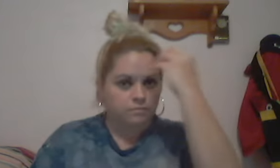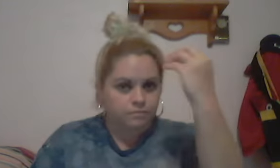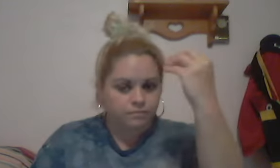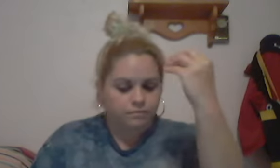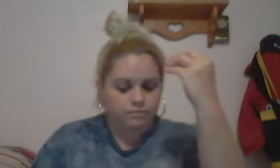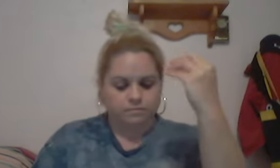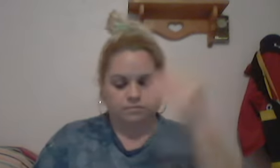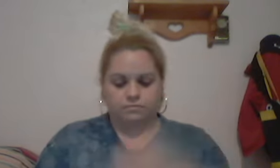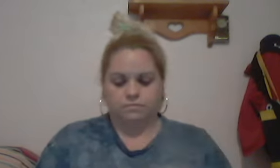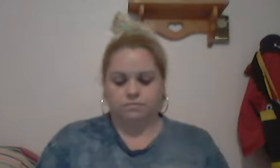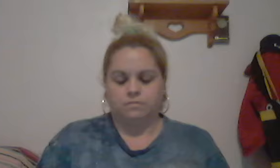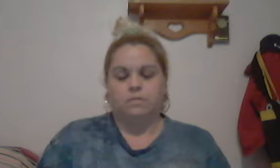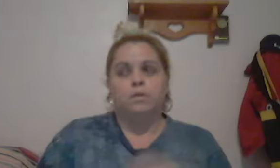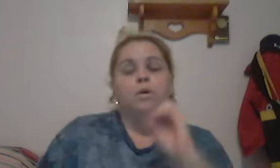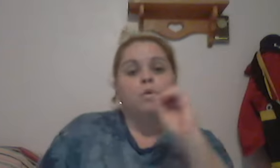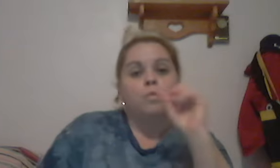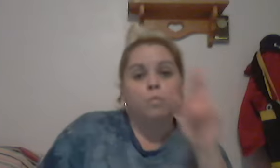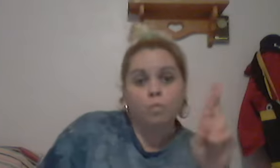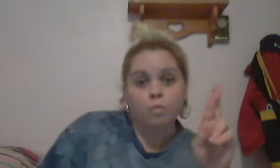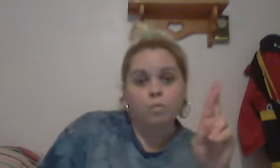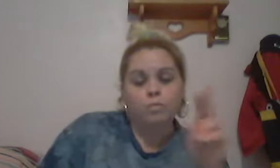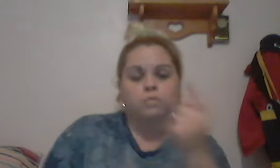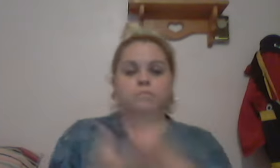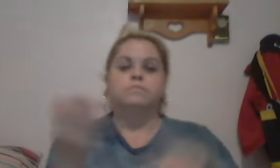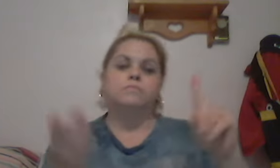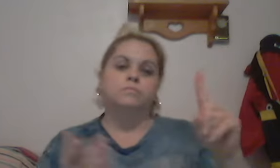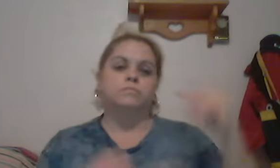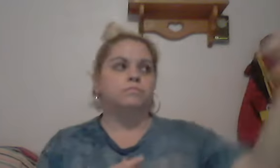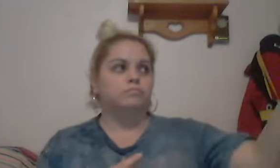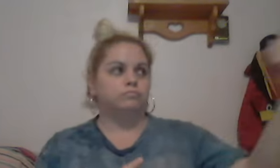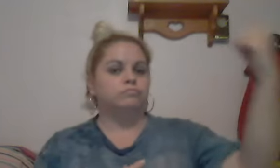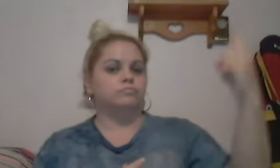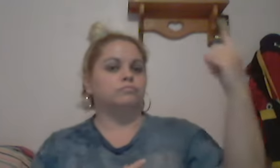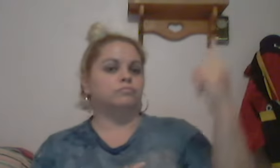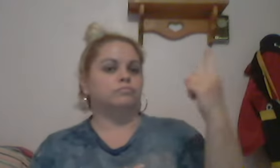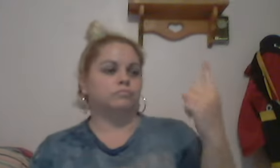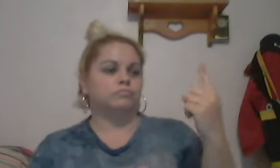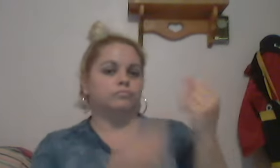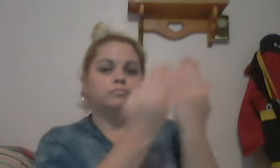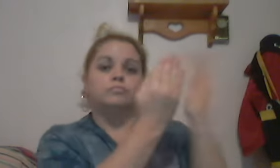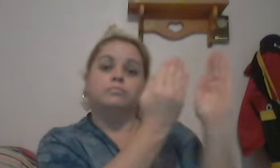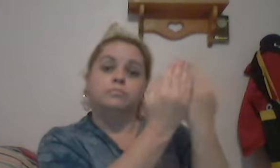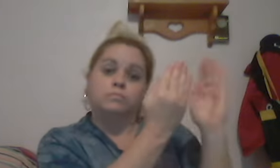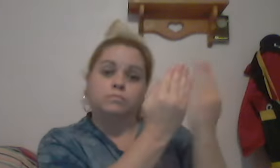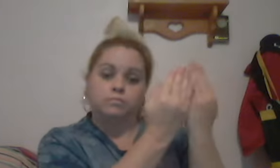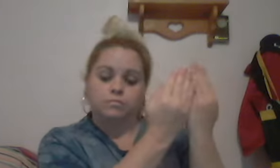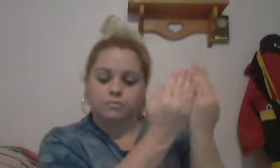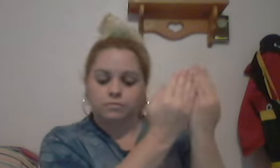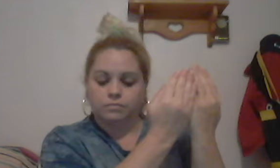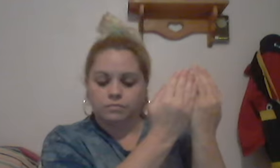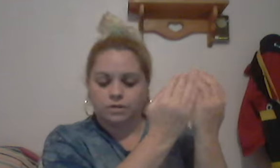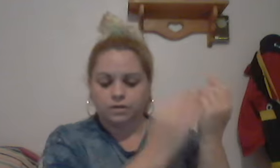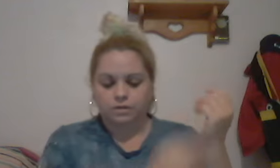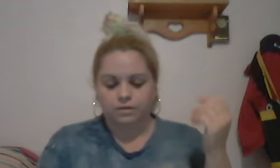quickly becoming a machine of the past, foreign to the younger deaf generation. With more and more technological